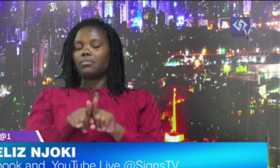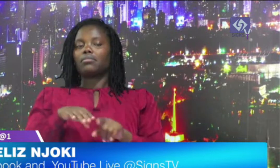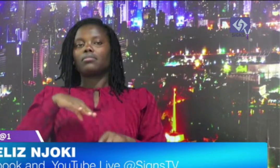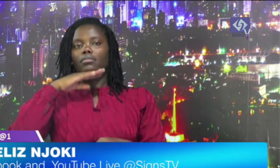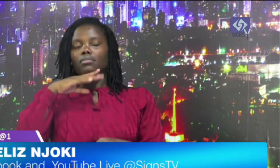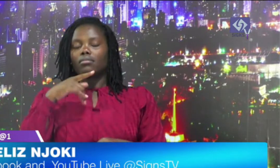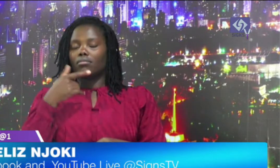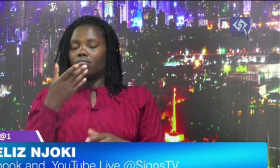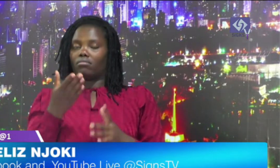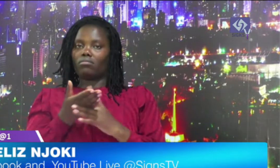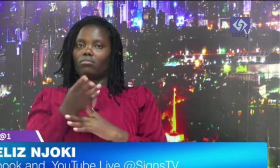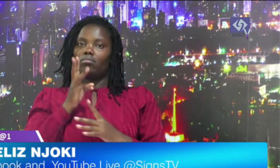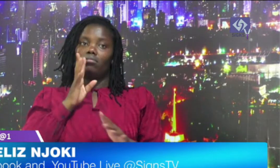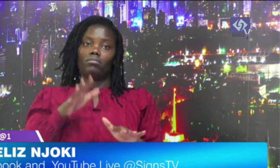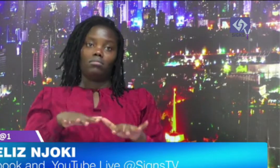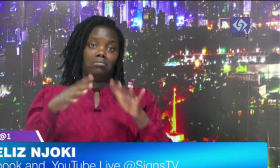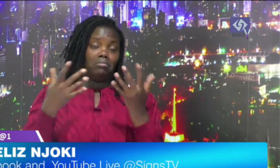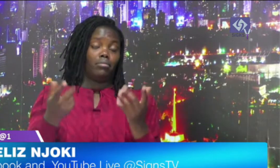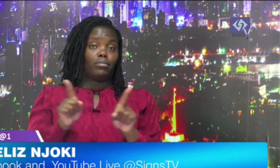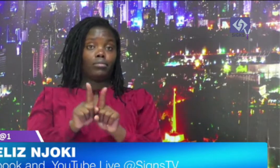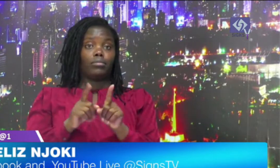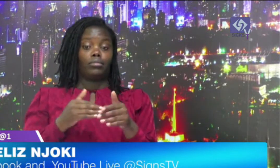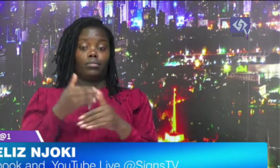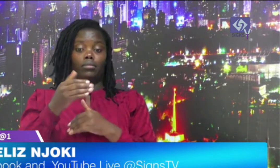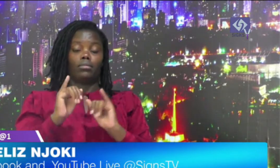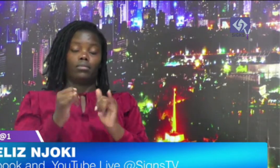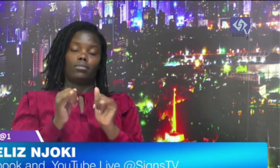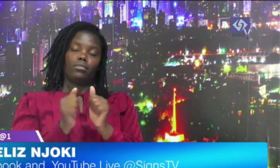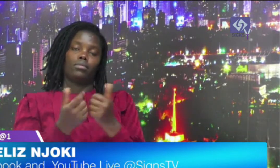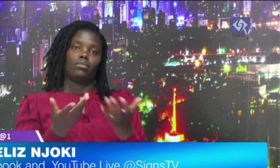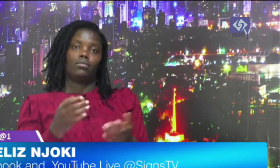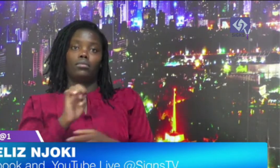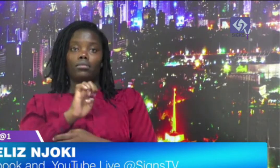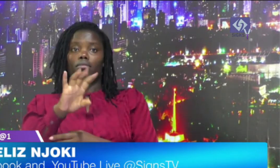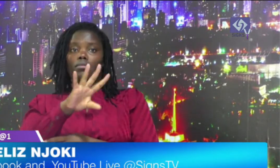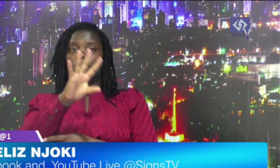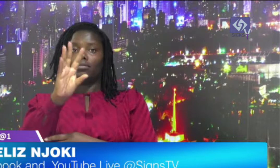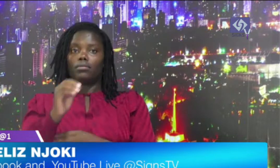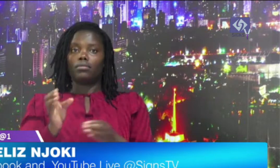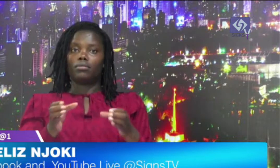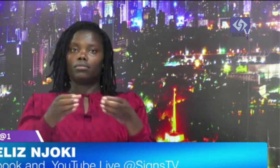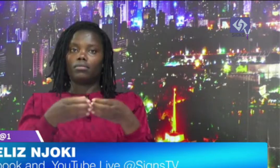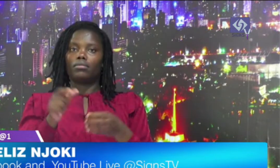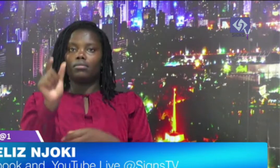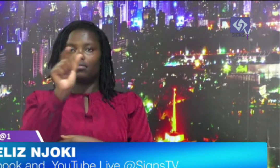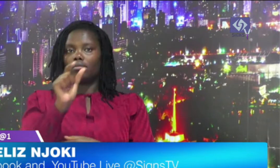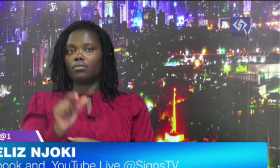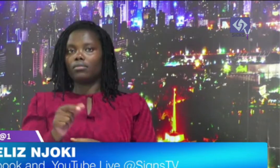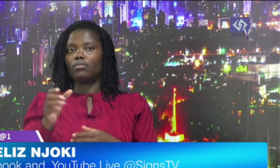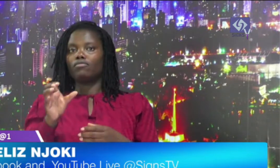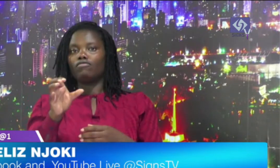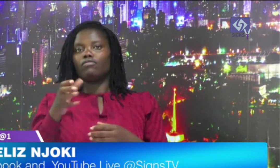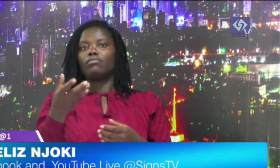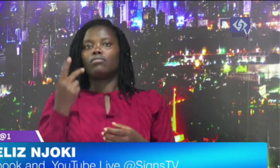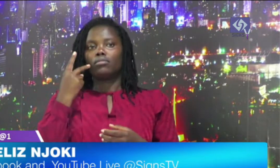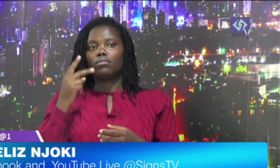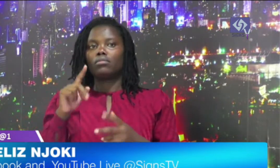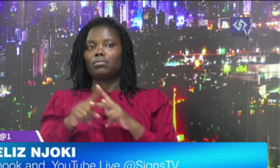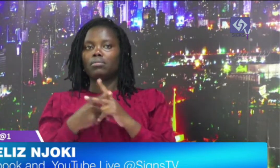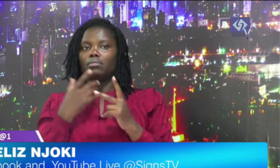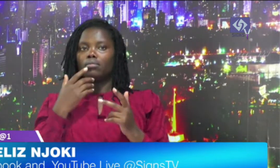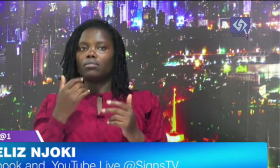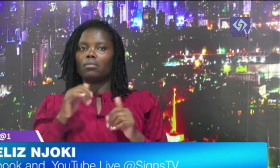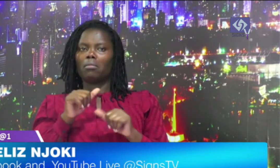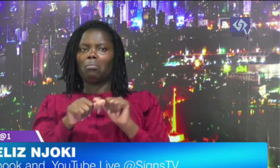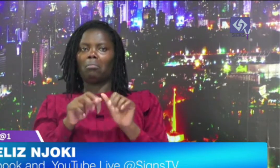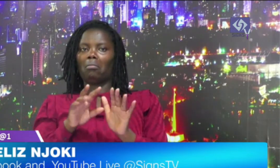We are sorry for what has happened with the flood issues, but we hope to have a solution moving forward. On to our next news item.